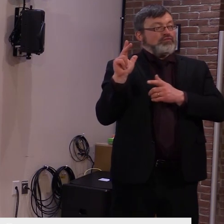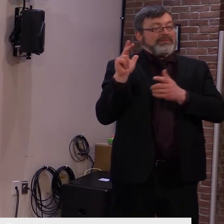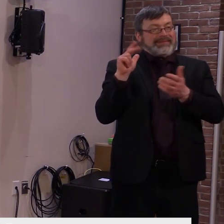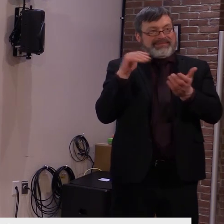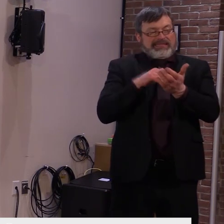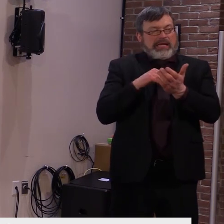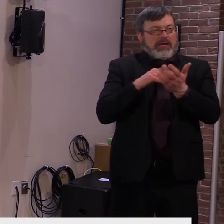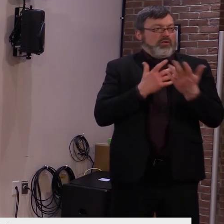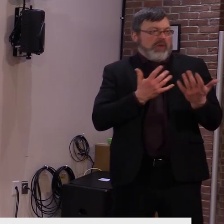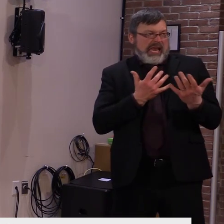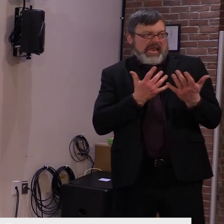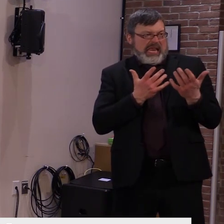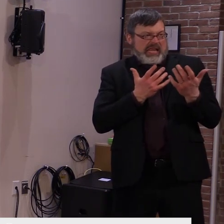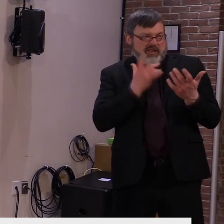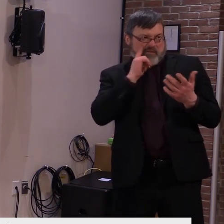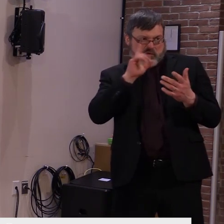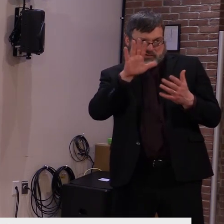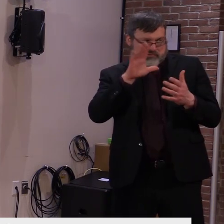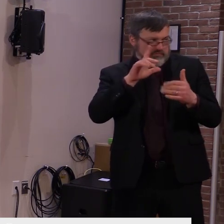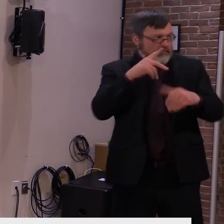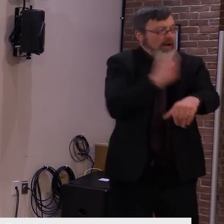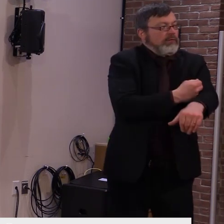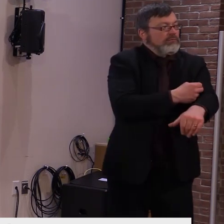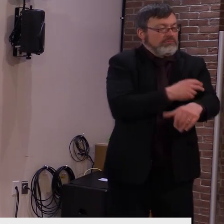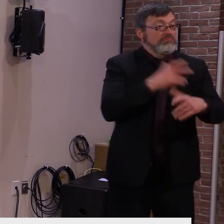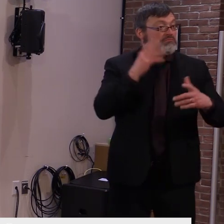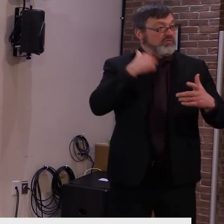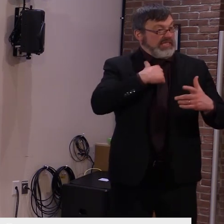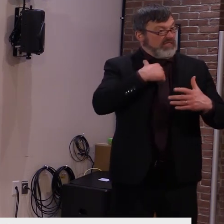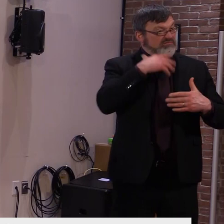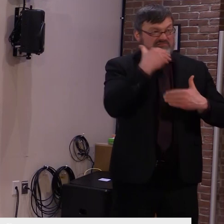haven't, please register, and I'll talk about